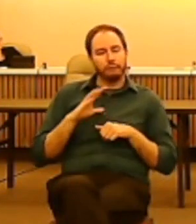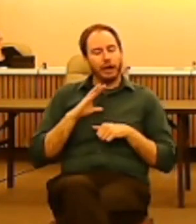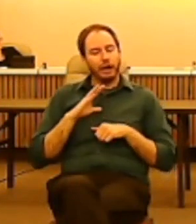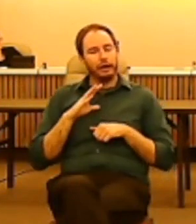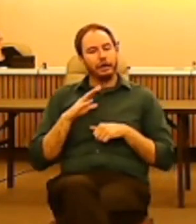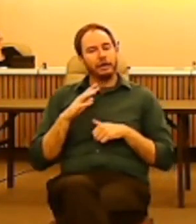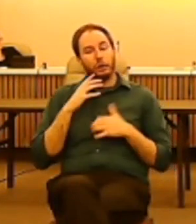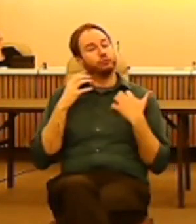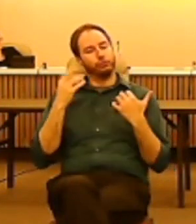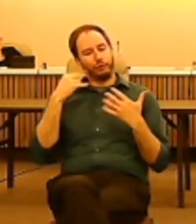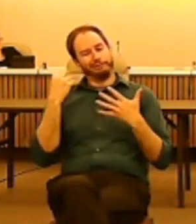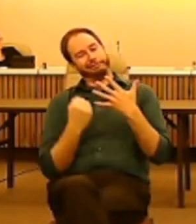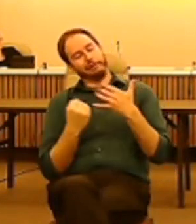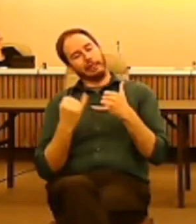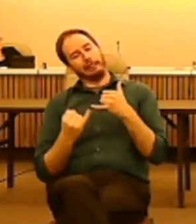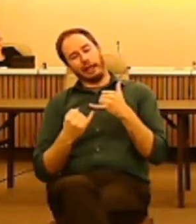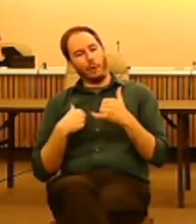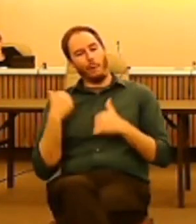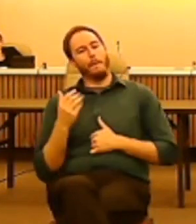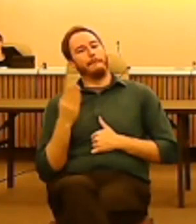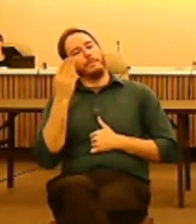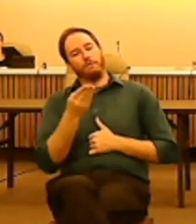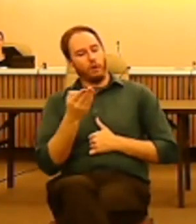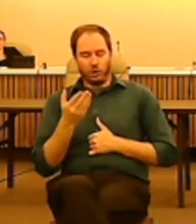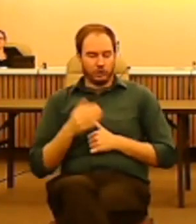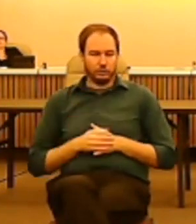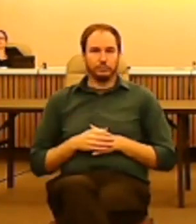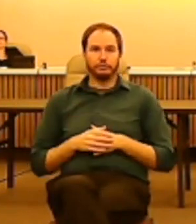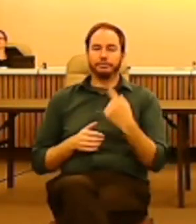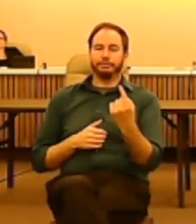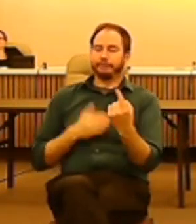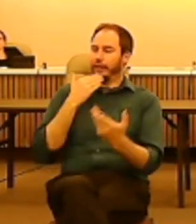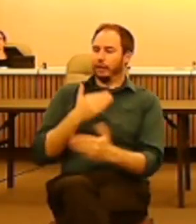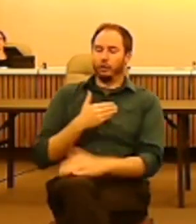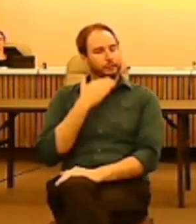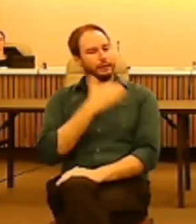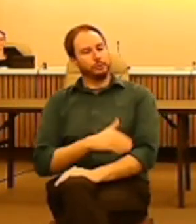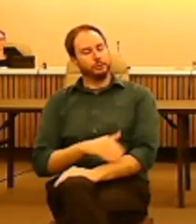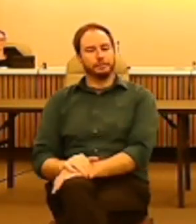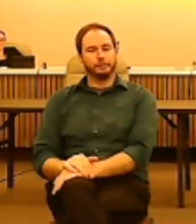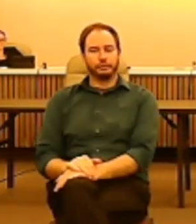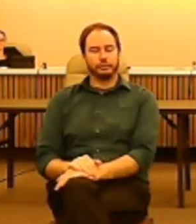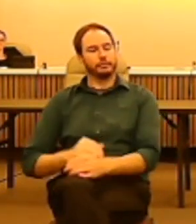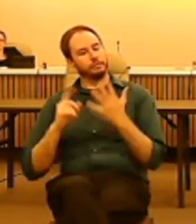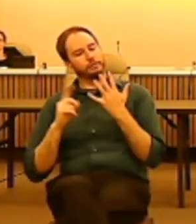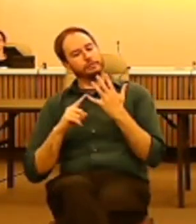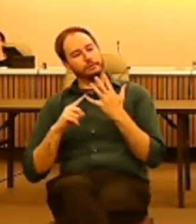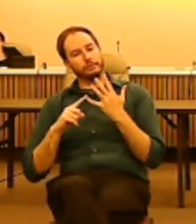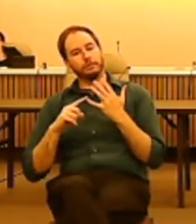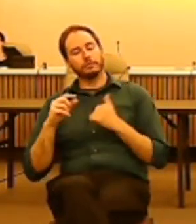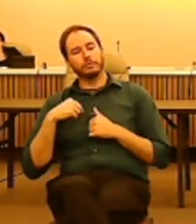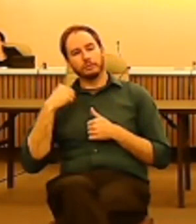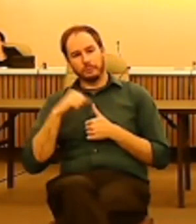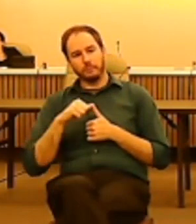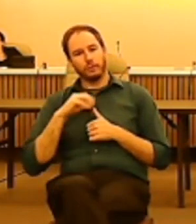it's the last resolution. We're just not going to put it forward. Thank you very much. Thank you. Thank you very much. I will say that when I was doing